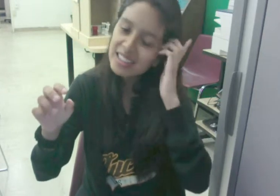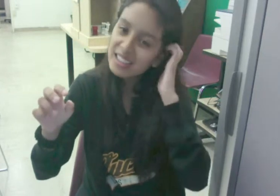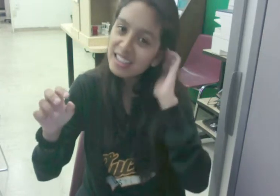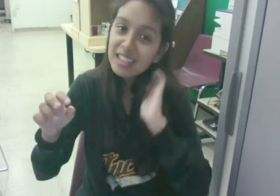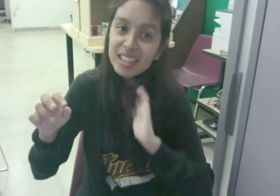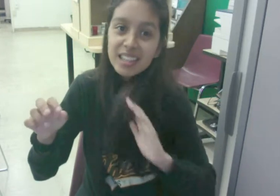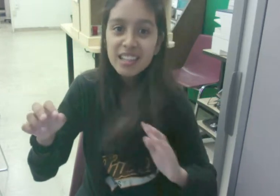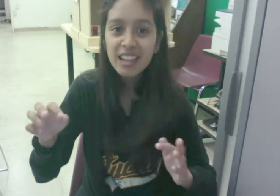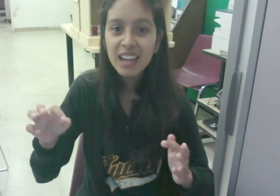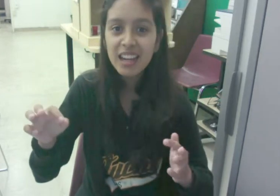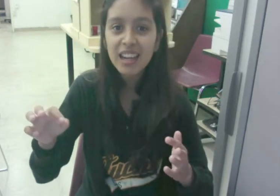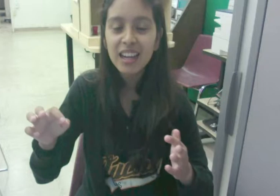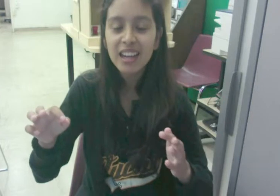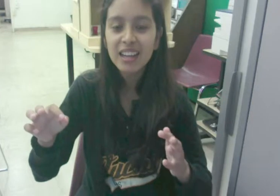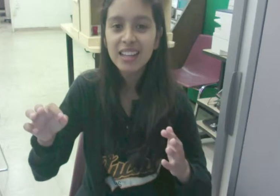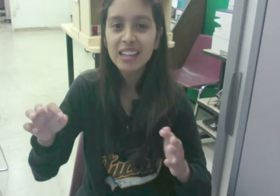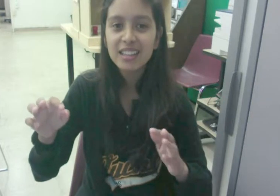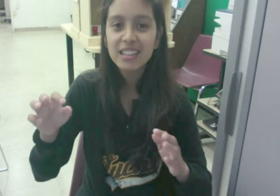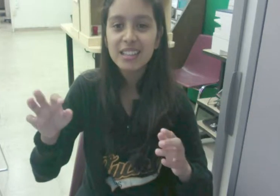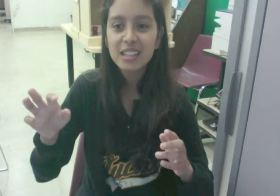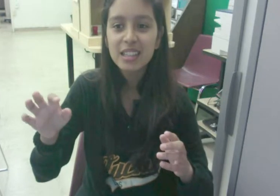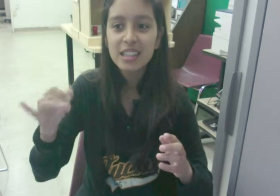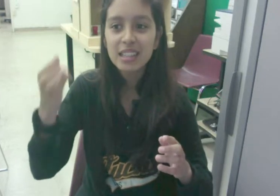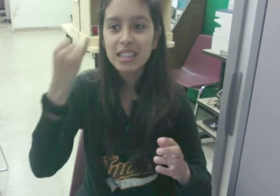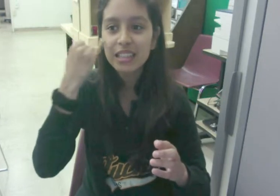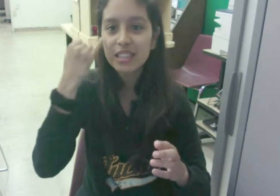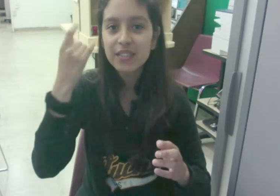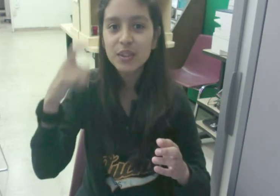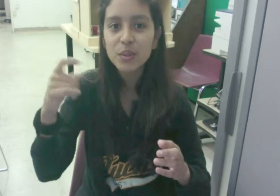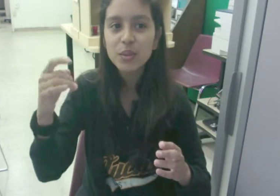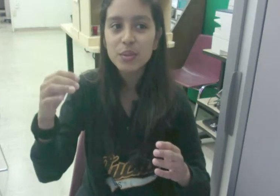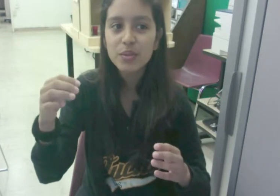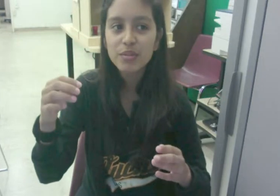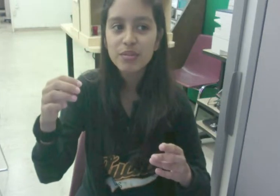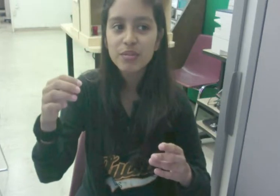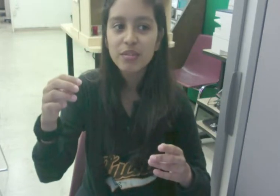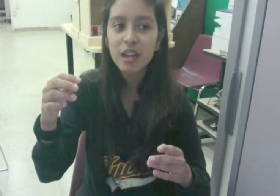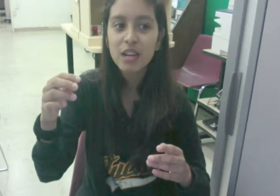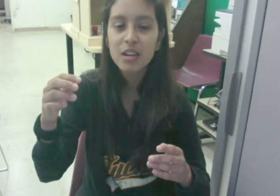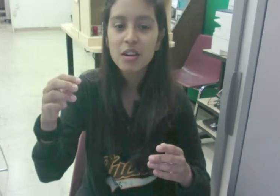nice little buffet, and this should serve 5 to 6 people, and it makes a nice dinner.